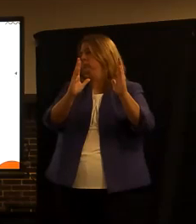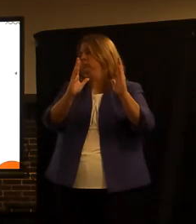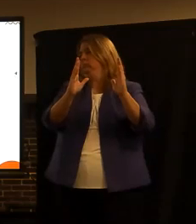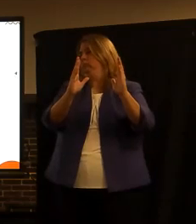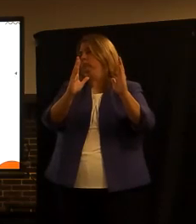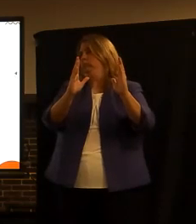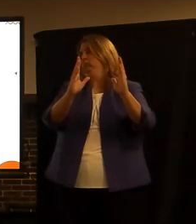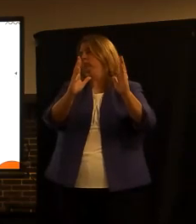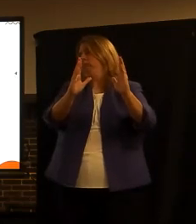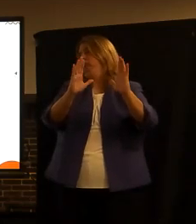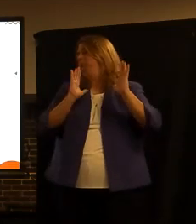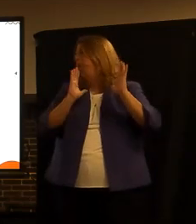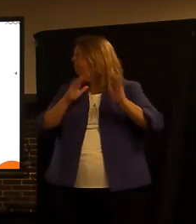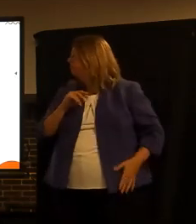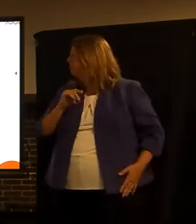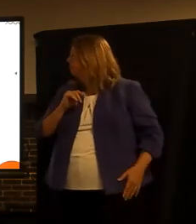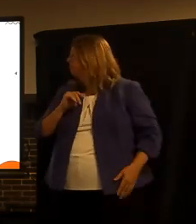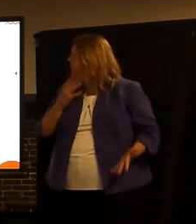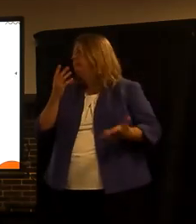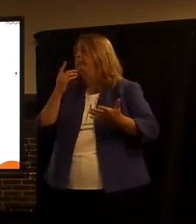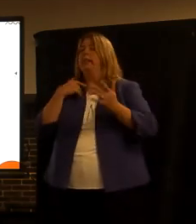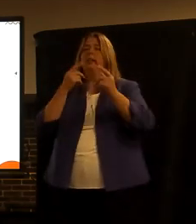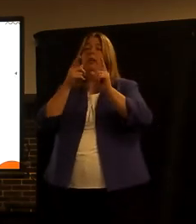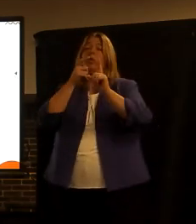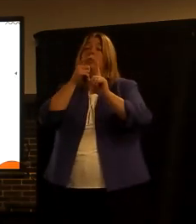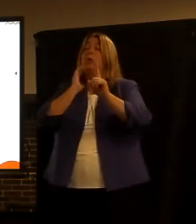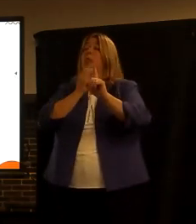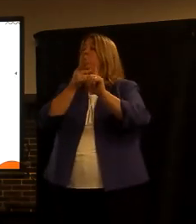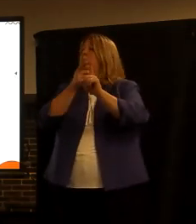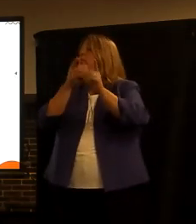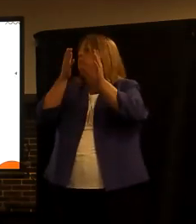support those children from birth to 3 years of age.